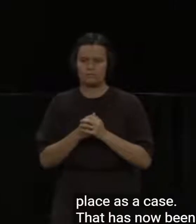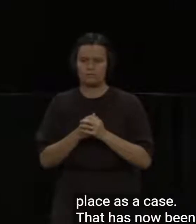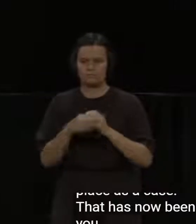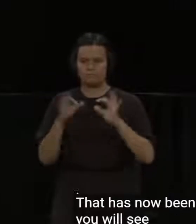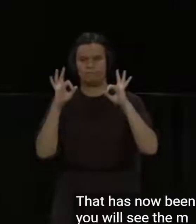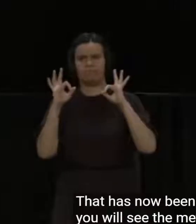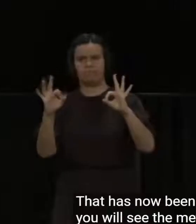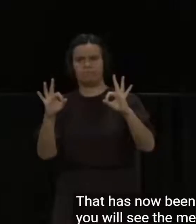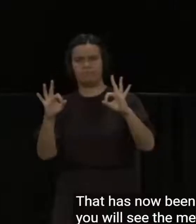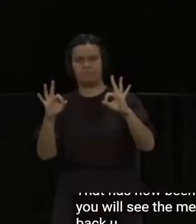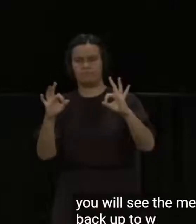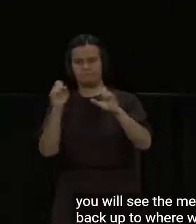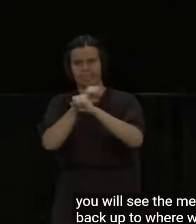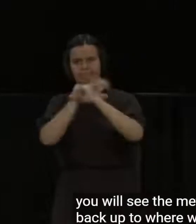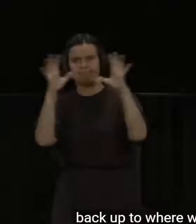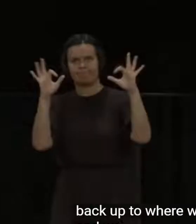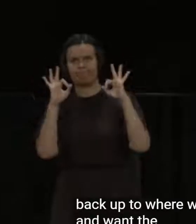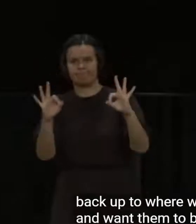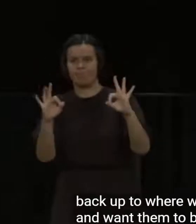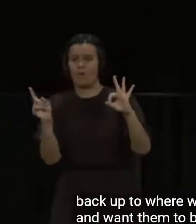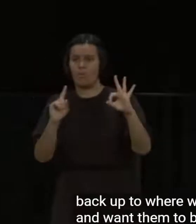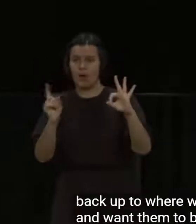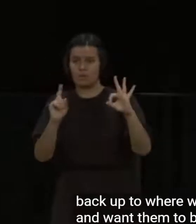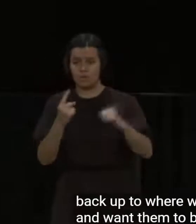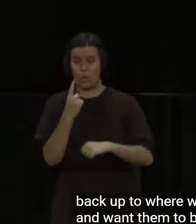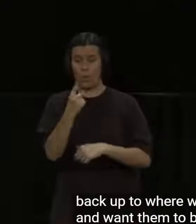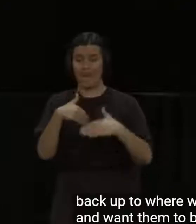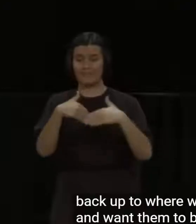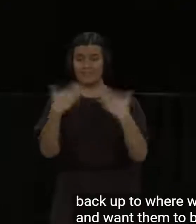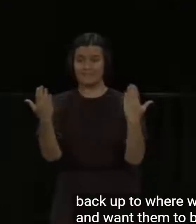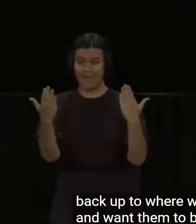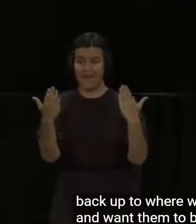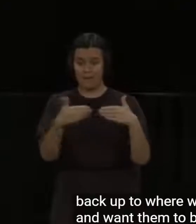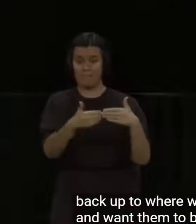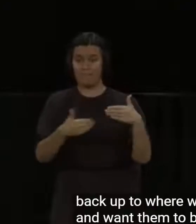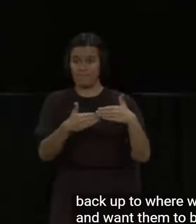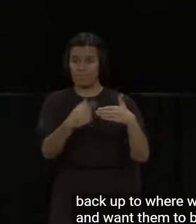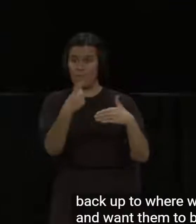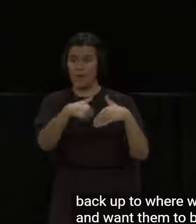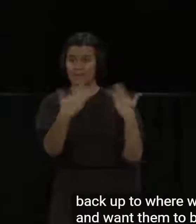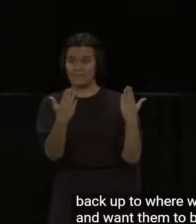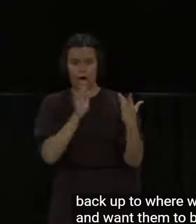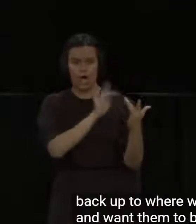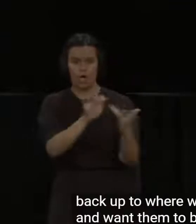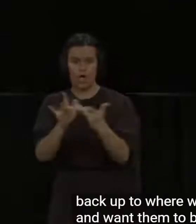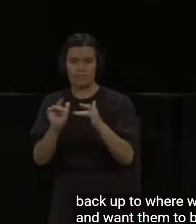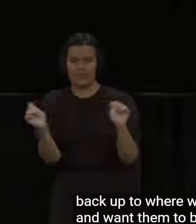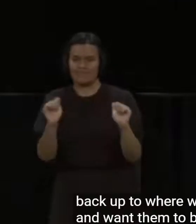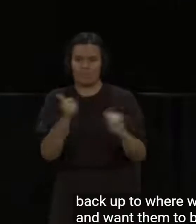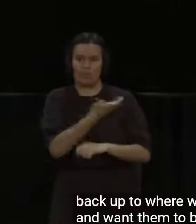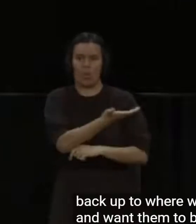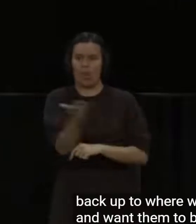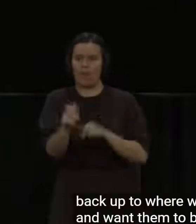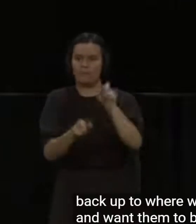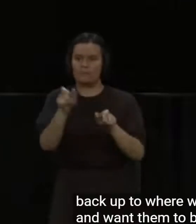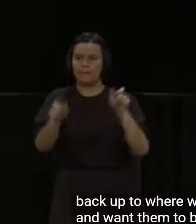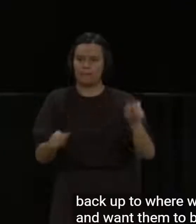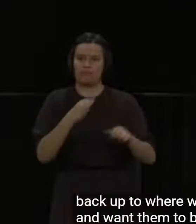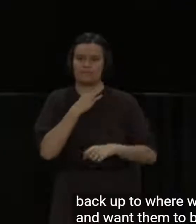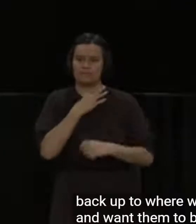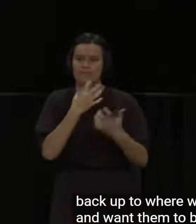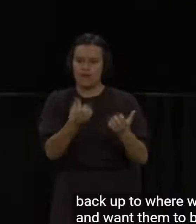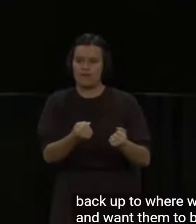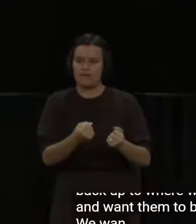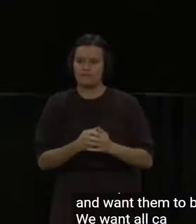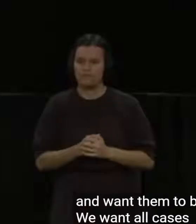that first 24 hours or 80%, but we strive for everybody, and then, of course, that follow-up testing to be in a timely way.